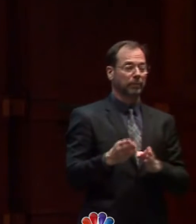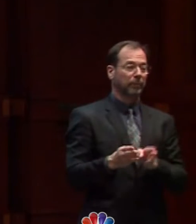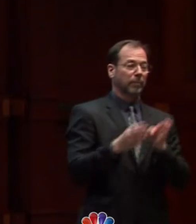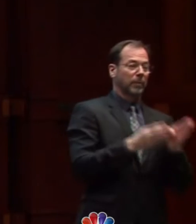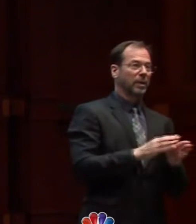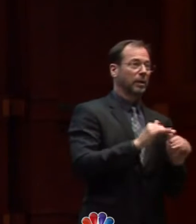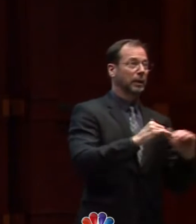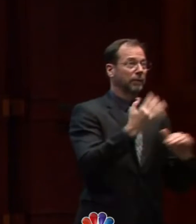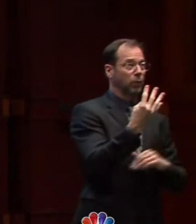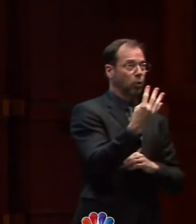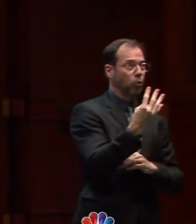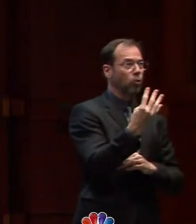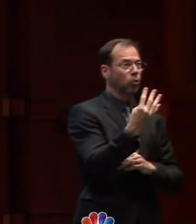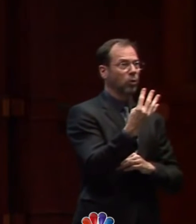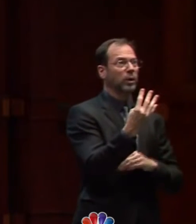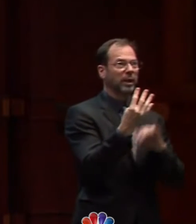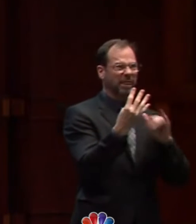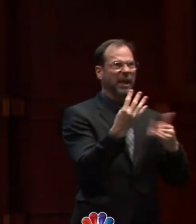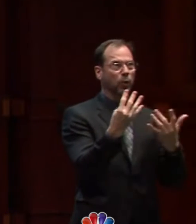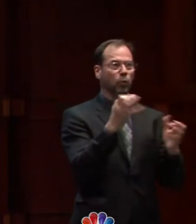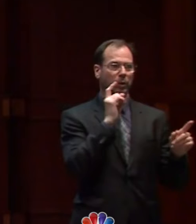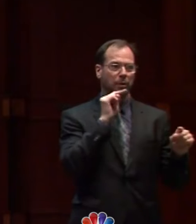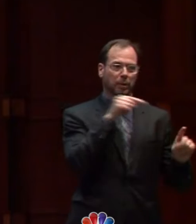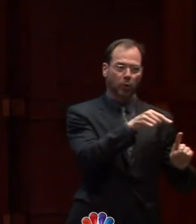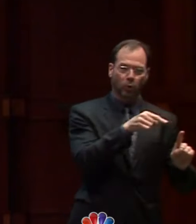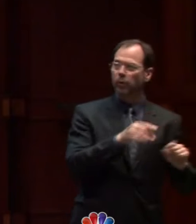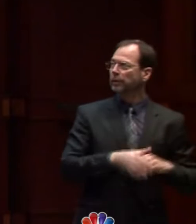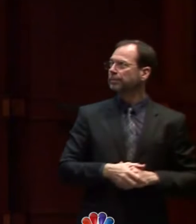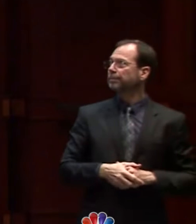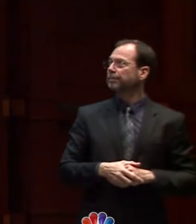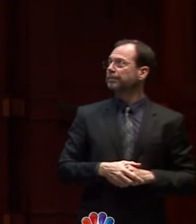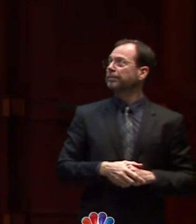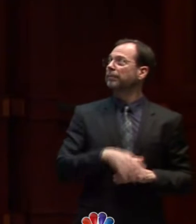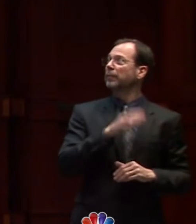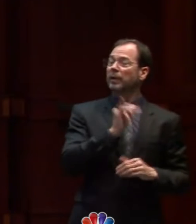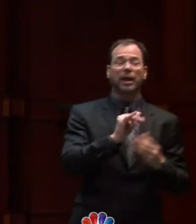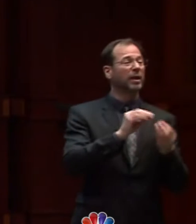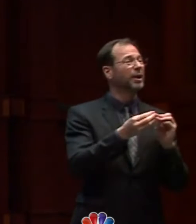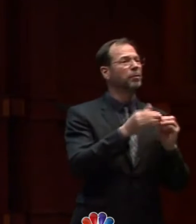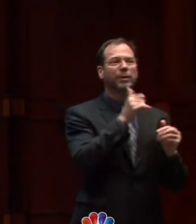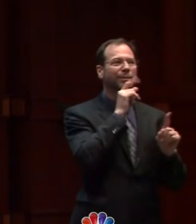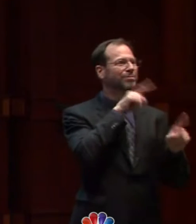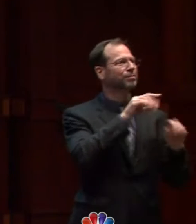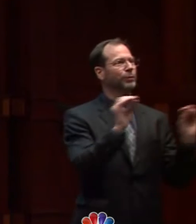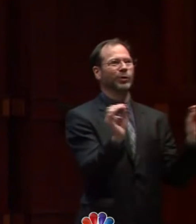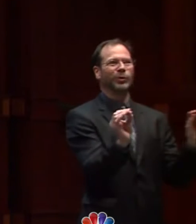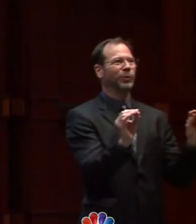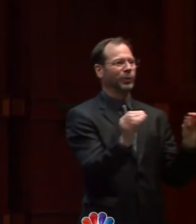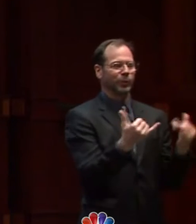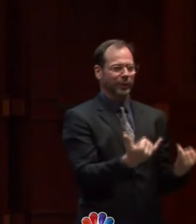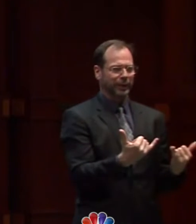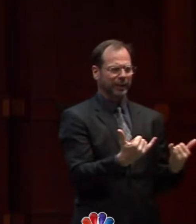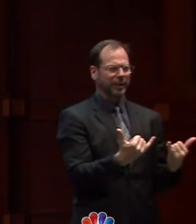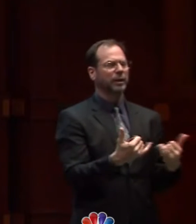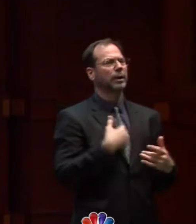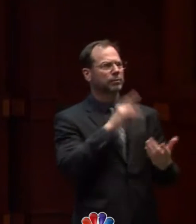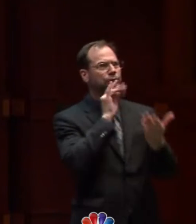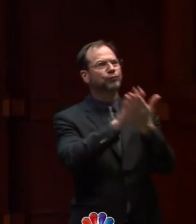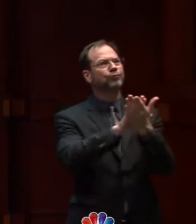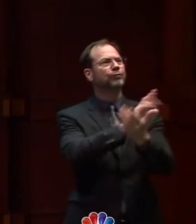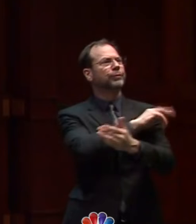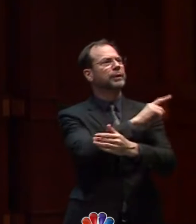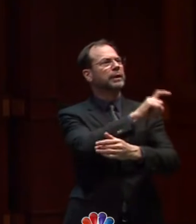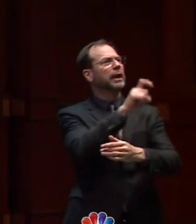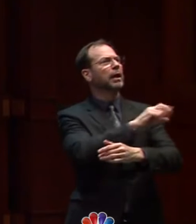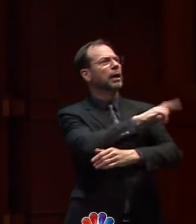is where we want to surge into. This is not a number that's reported anywhere. And I want to do a shout out to the Texas